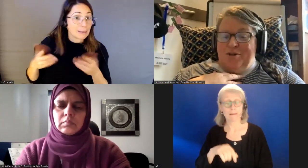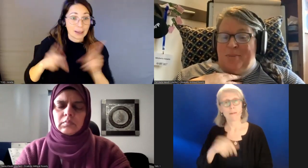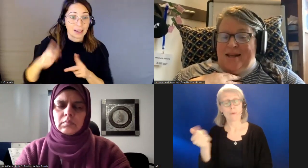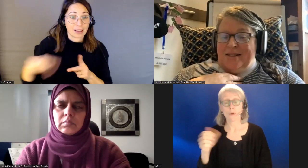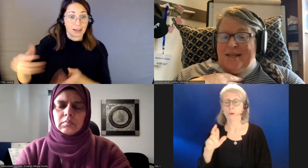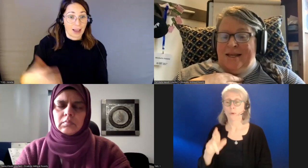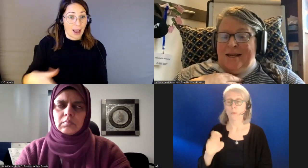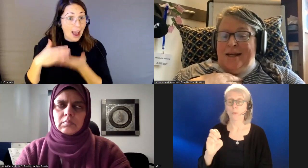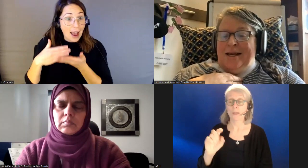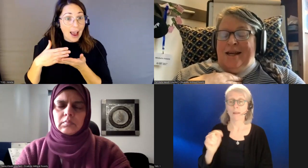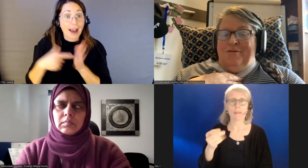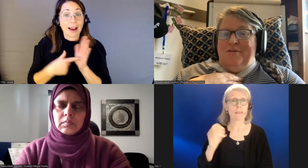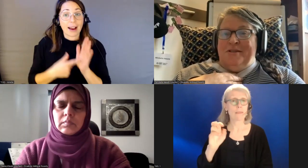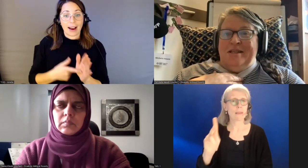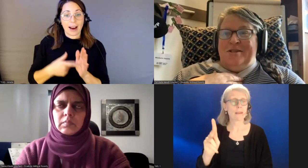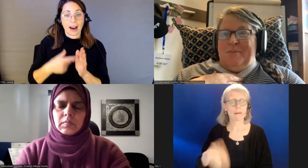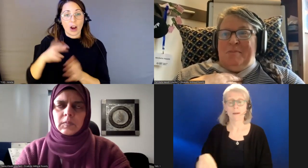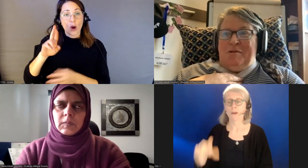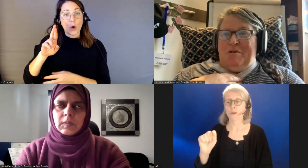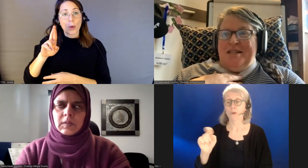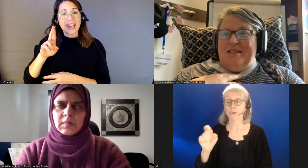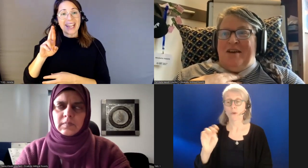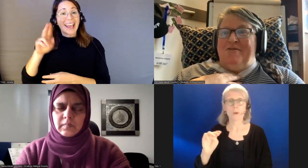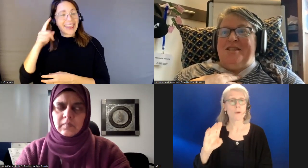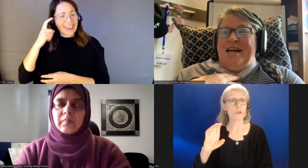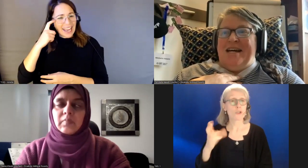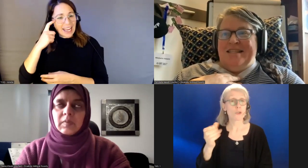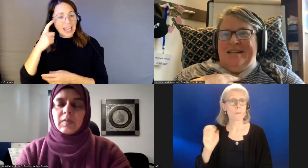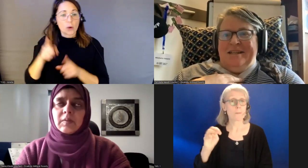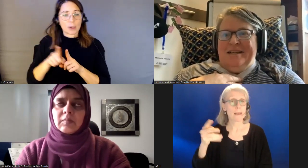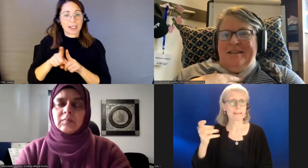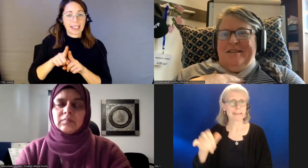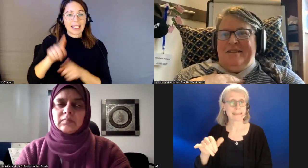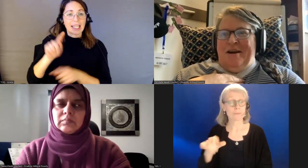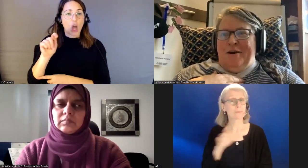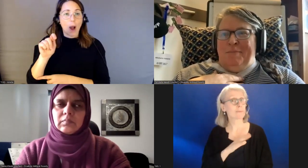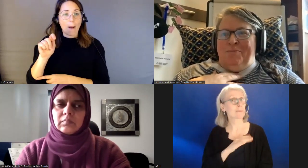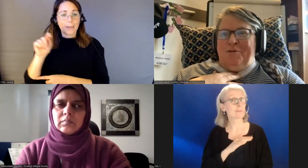and Tom Shapansky. If you've seen some creative advertising